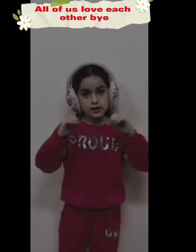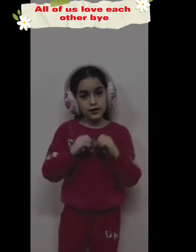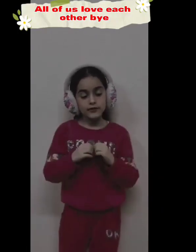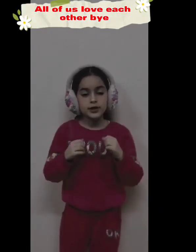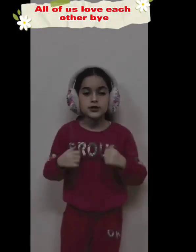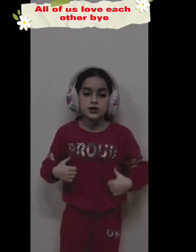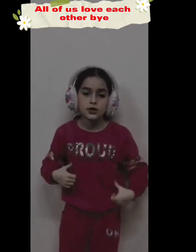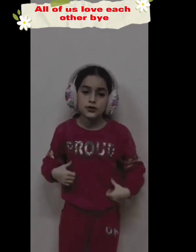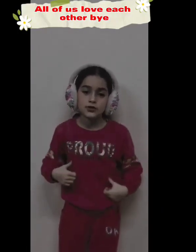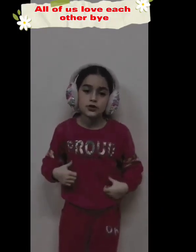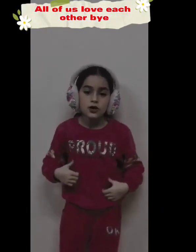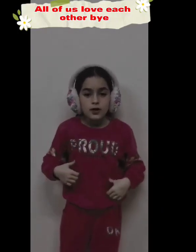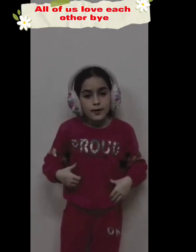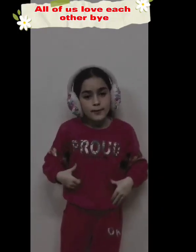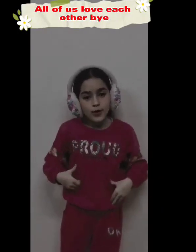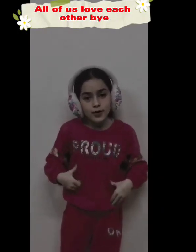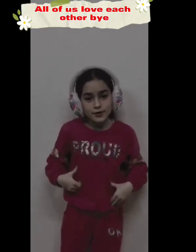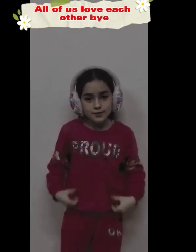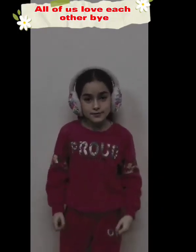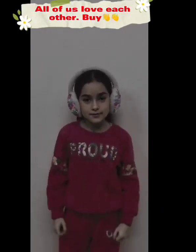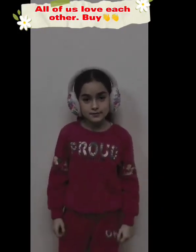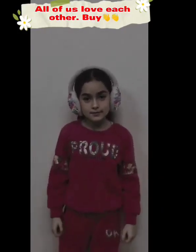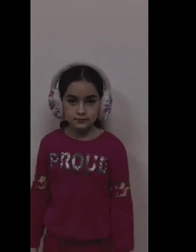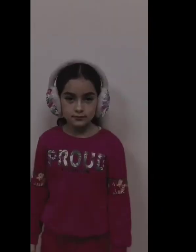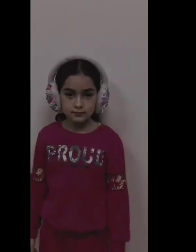love each other. Bye.